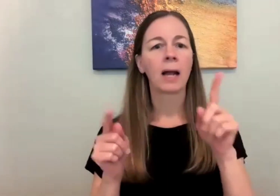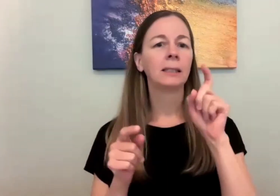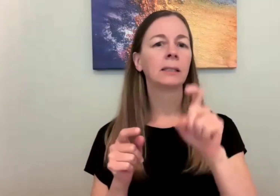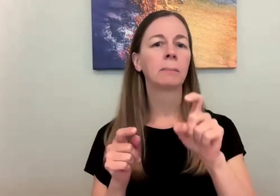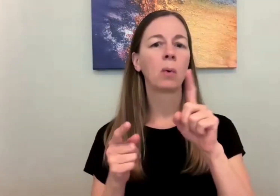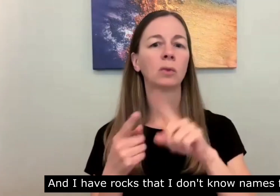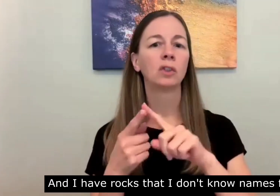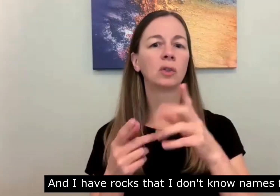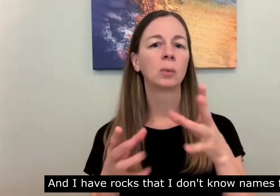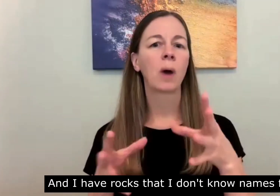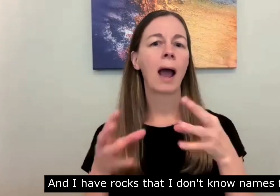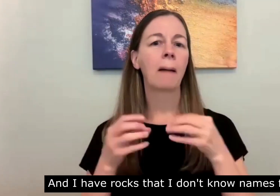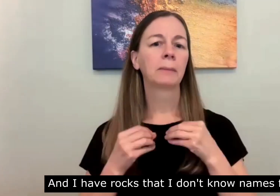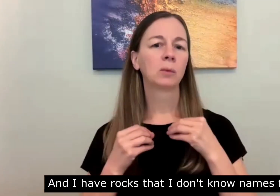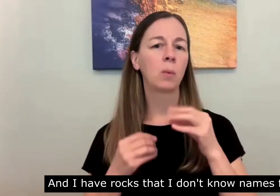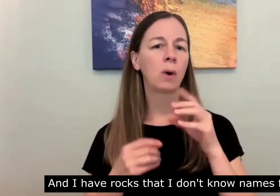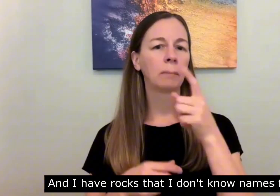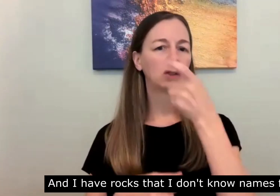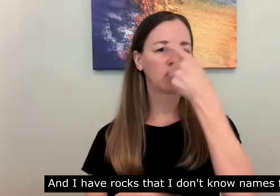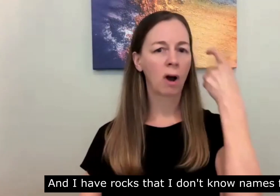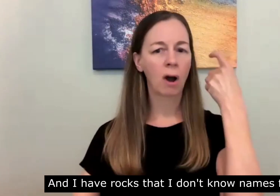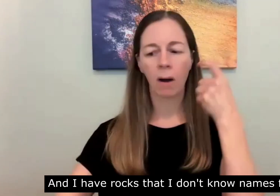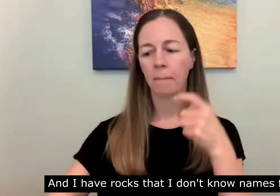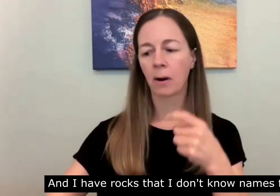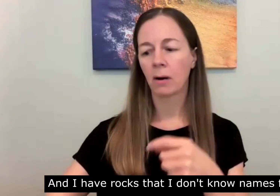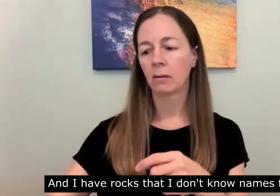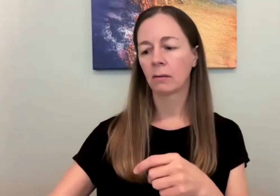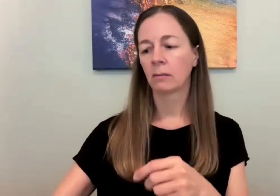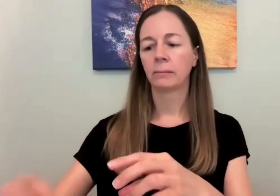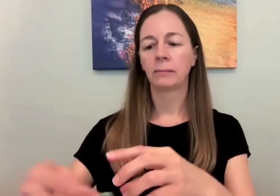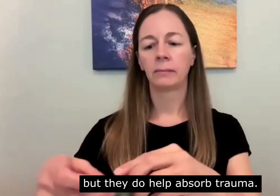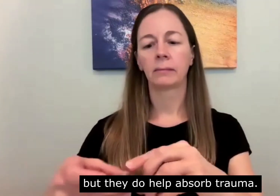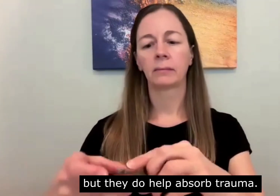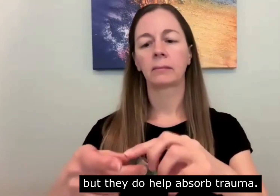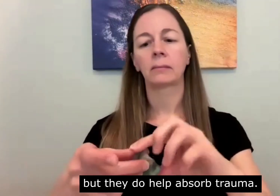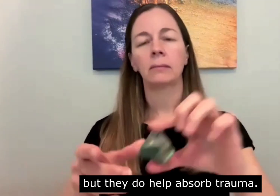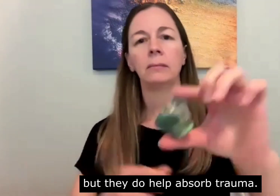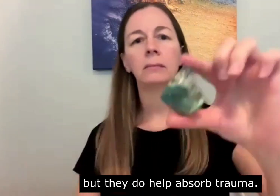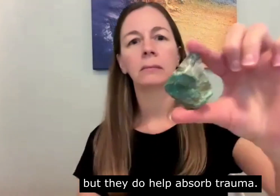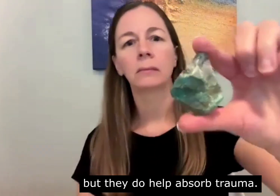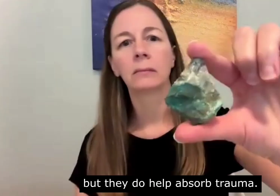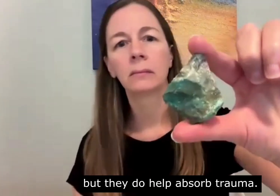And I have rocks that I don't know names for, but they do help absorb trauma.